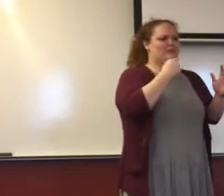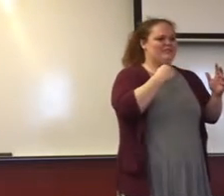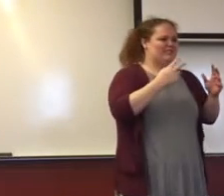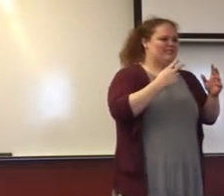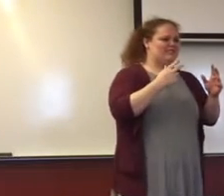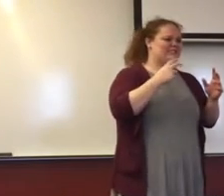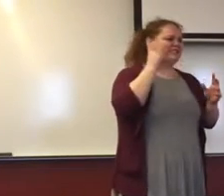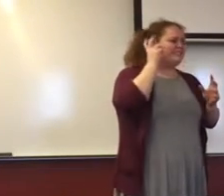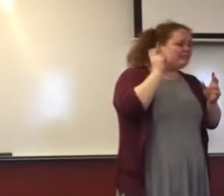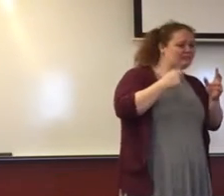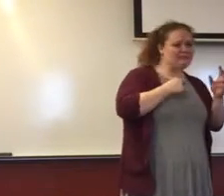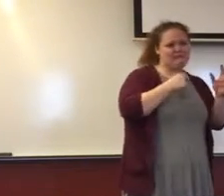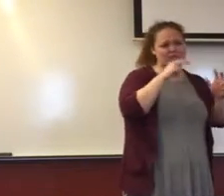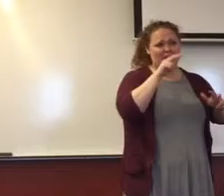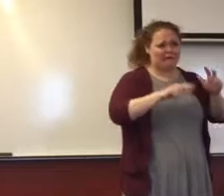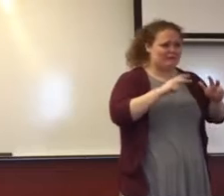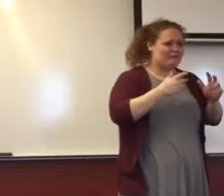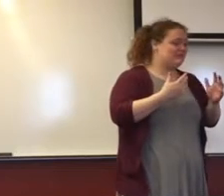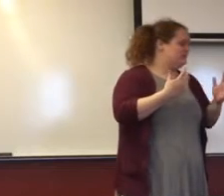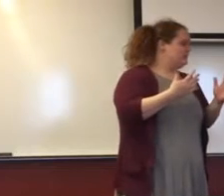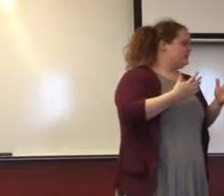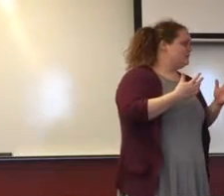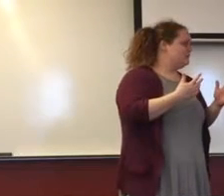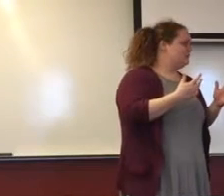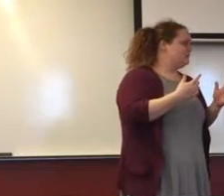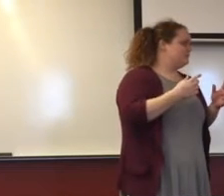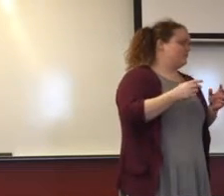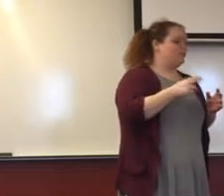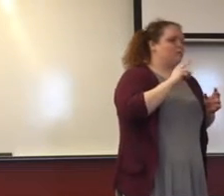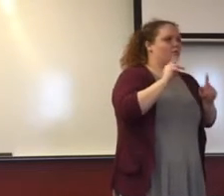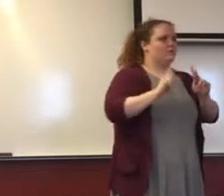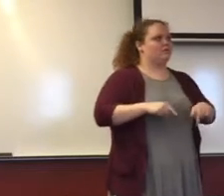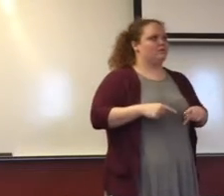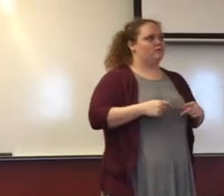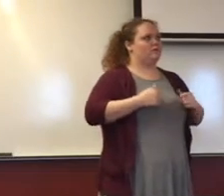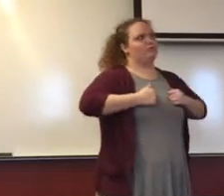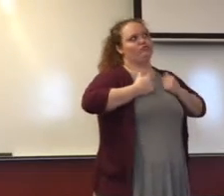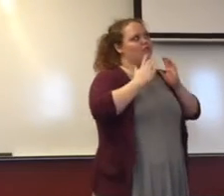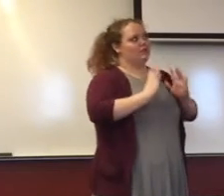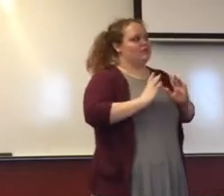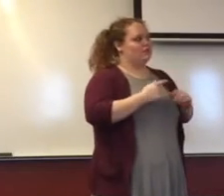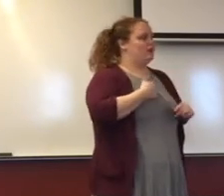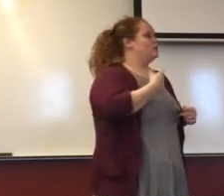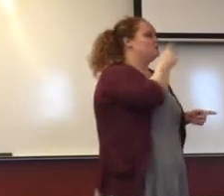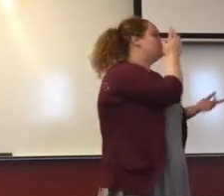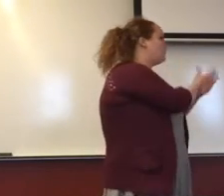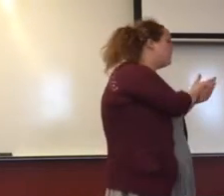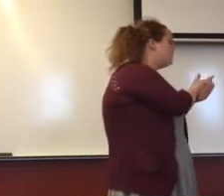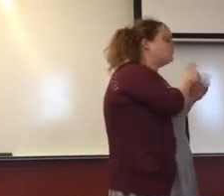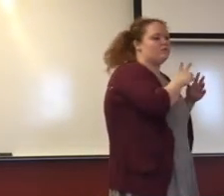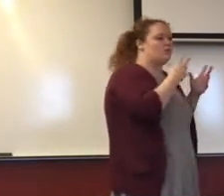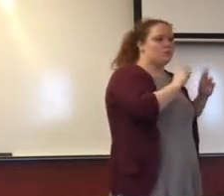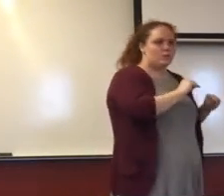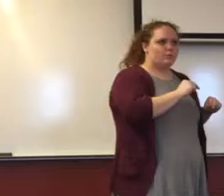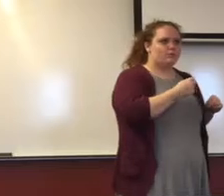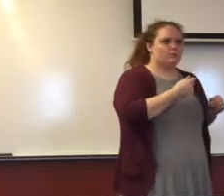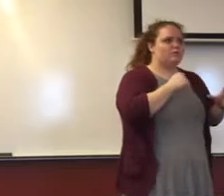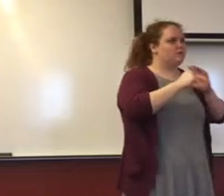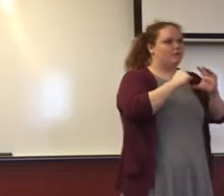Like, no one has ever been like, stop it. Nobody. So, is there anything you guys want